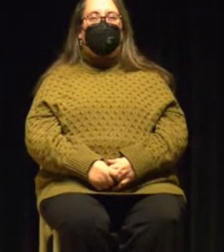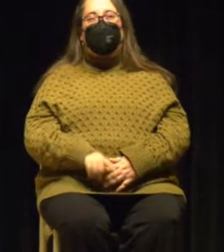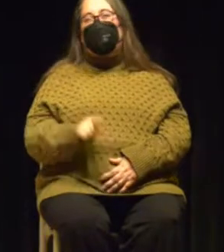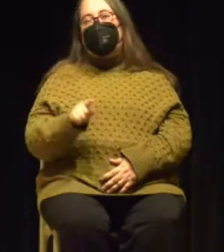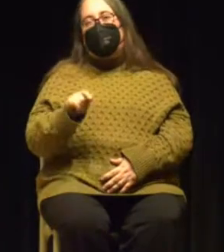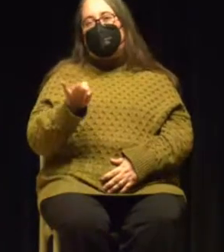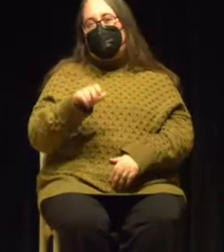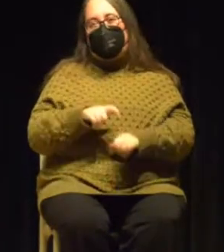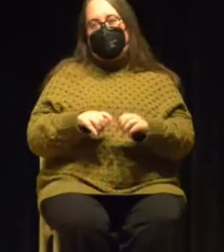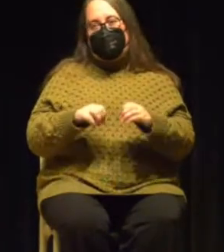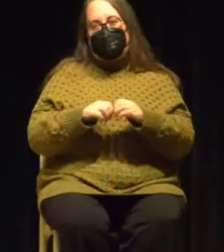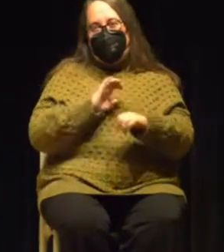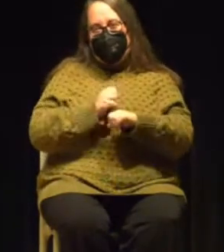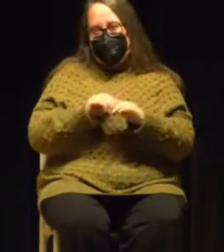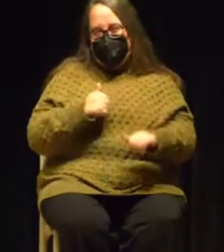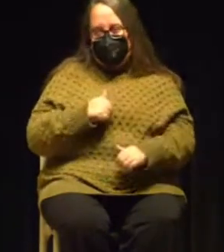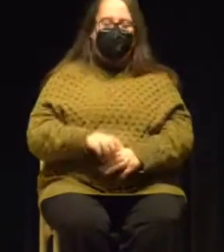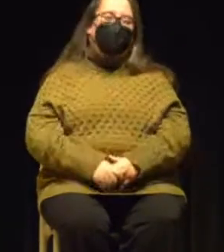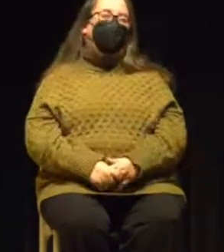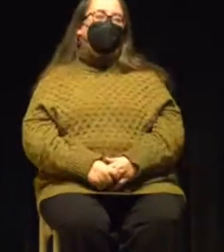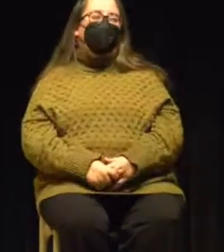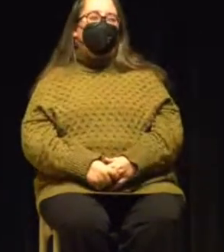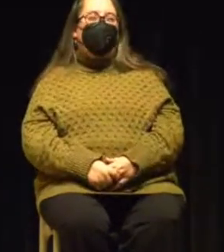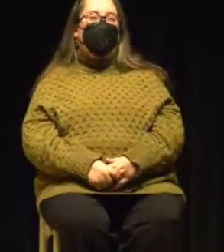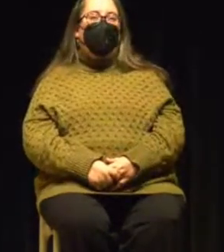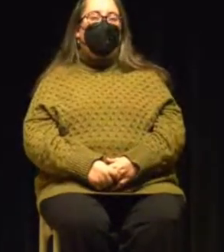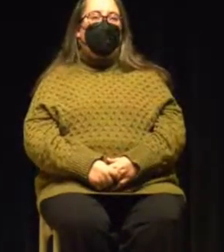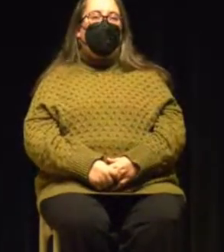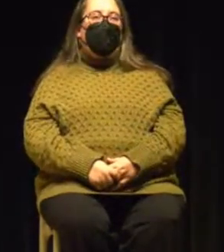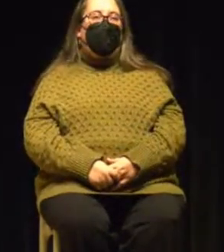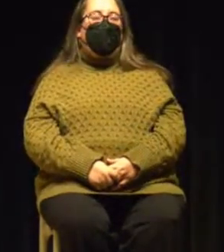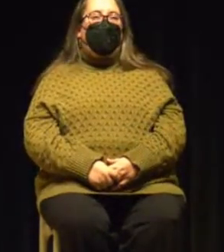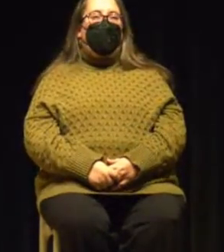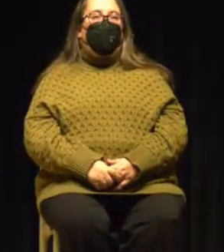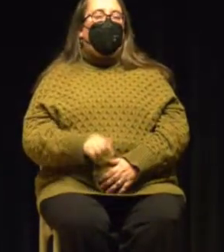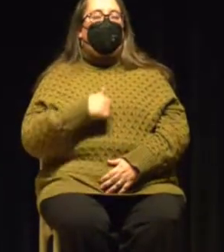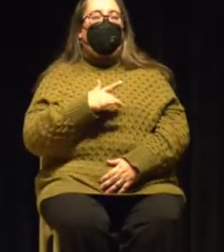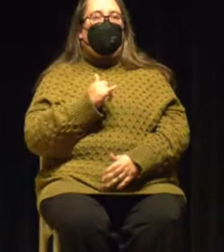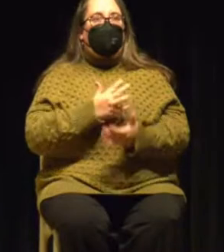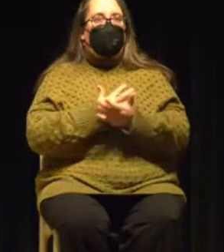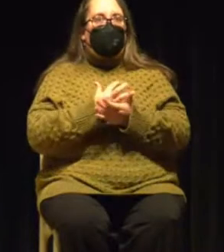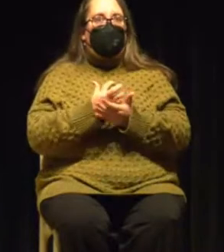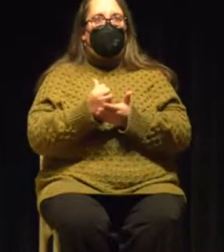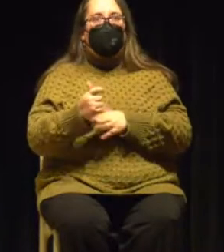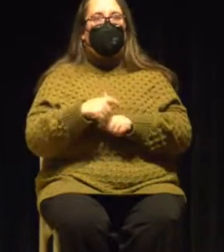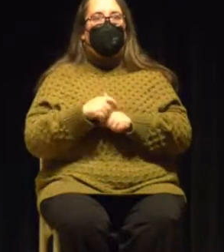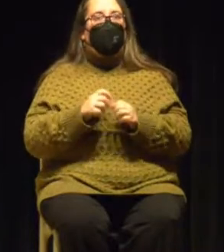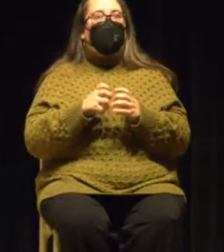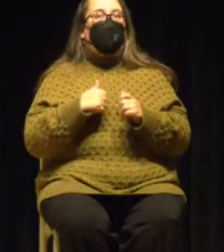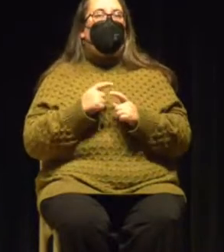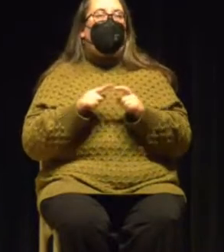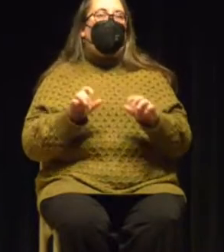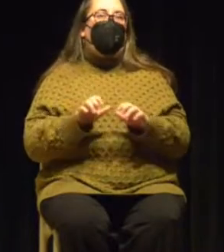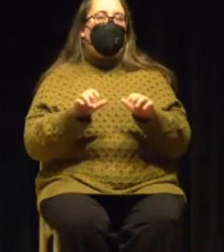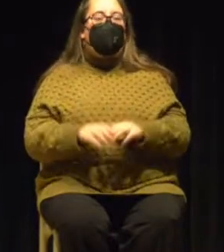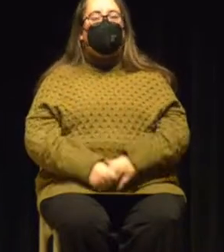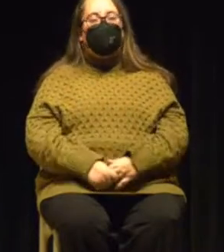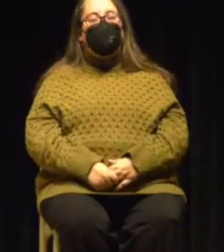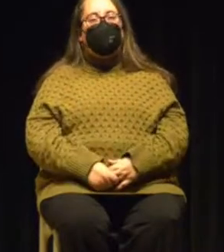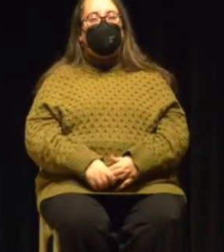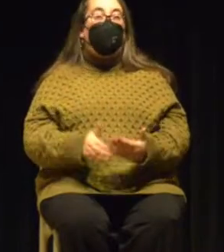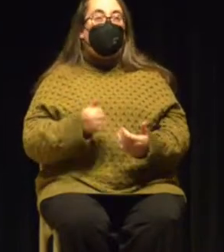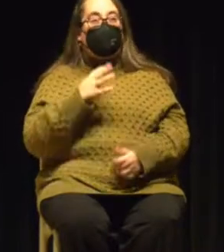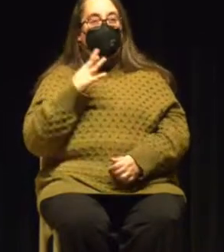times more energy than I do. I just always feel like I'm running out of time. There's too much I want to do. Yeah. I'm almost 50,